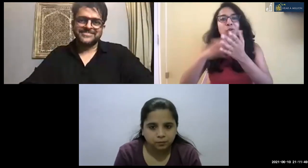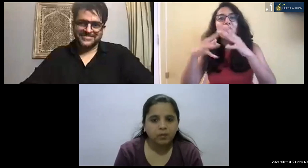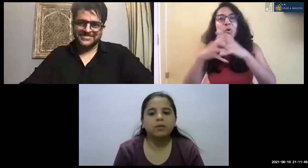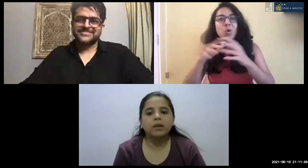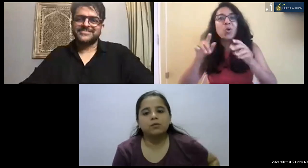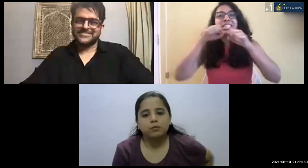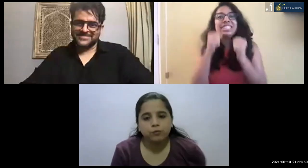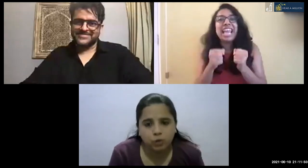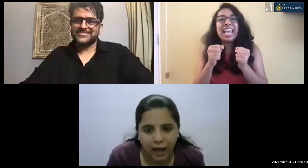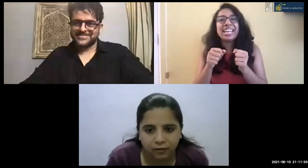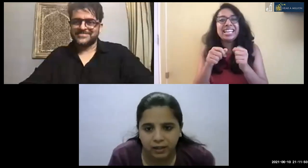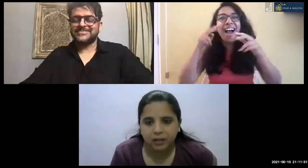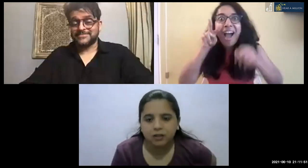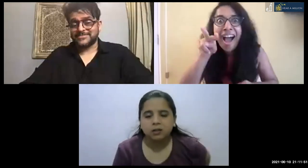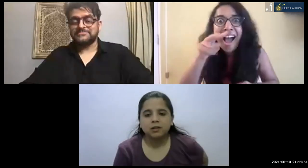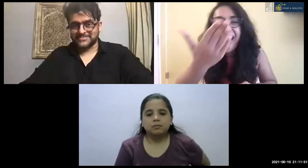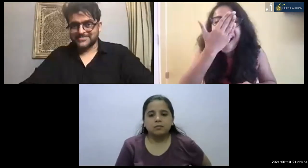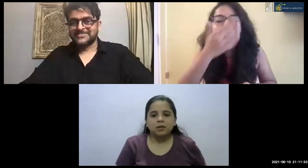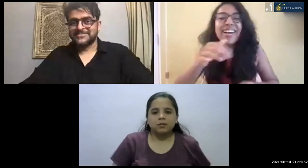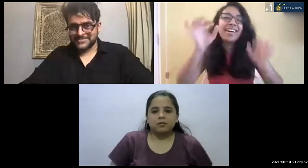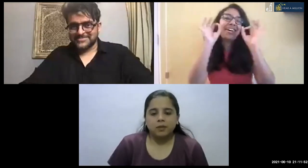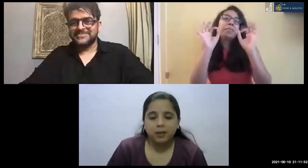think we should have the